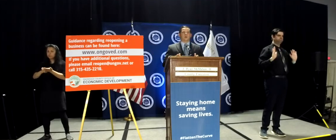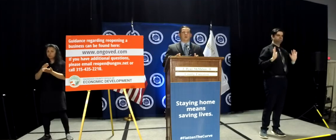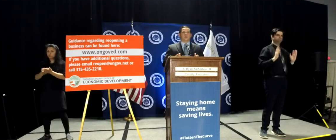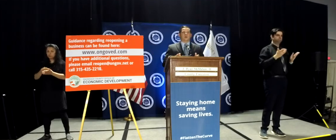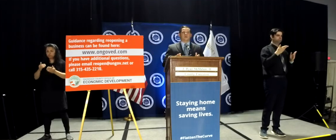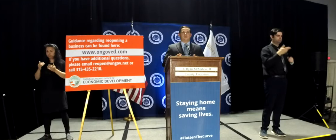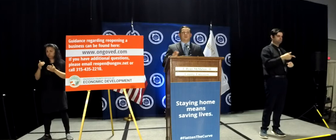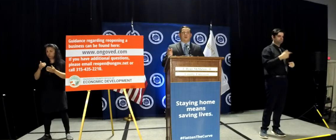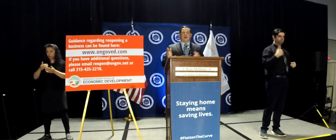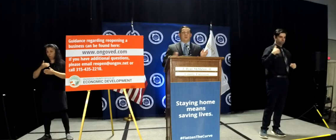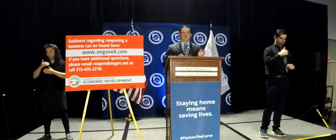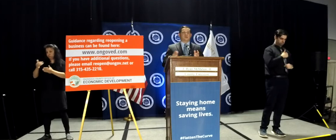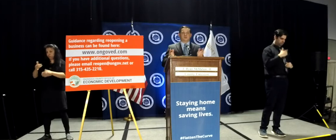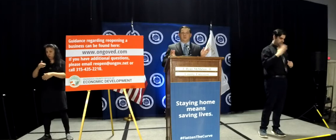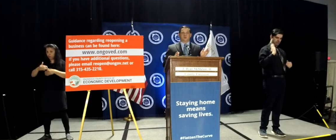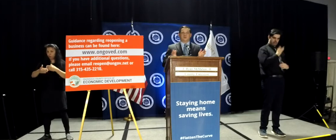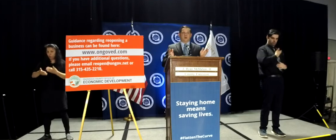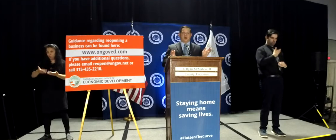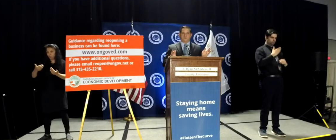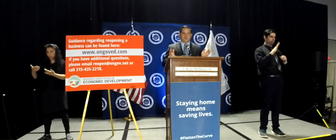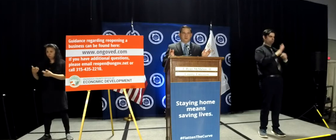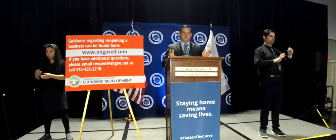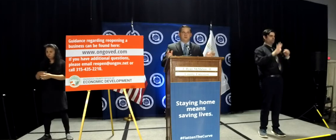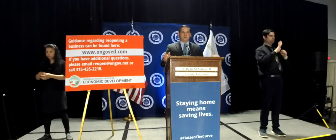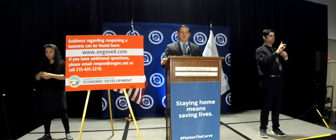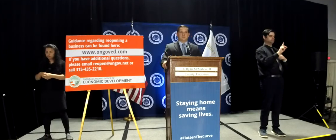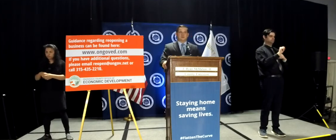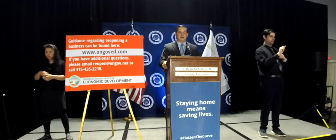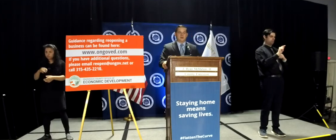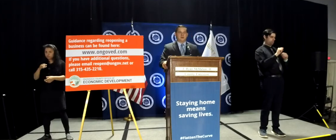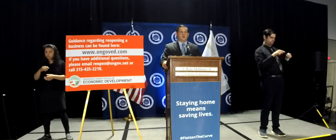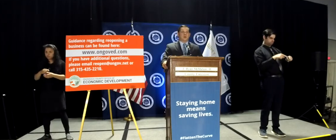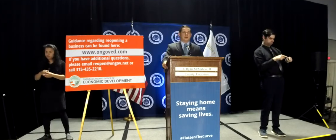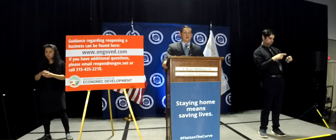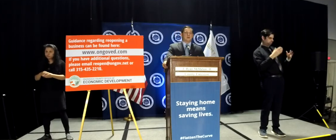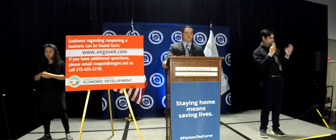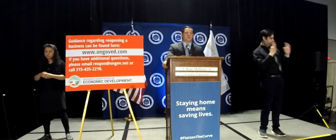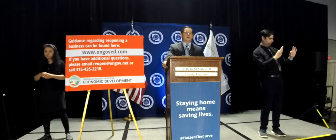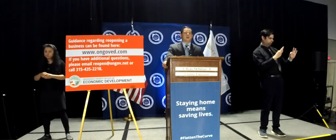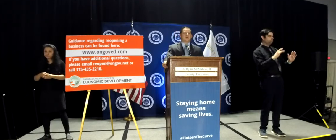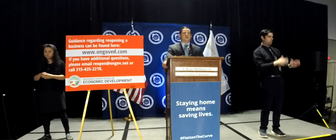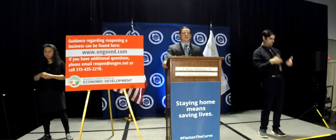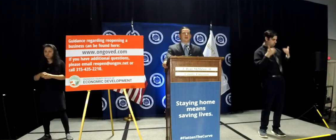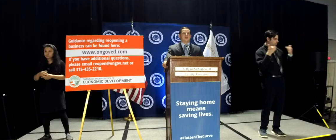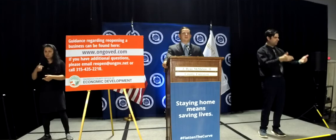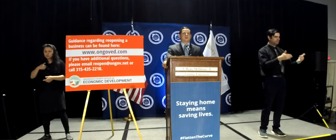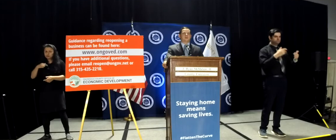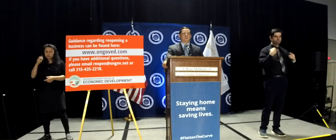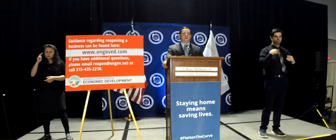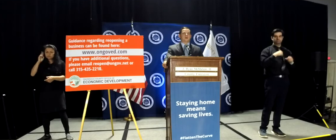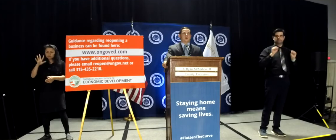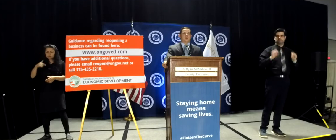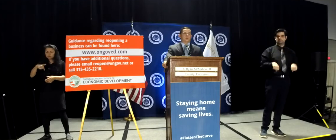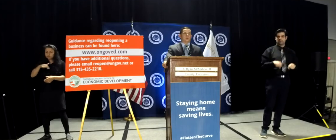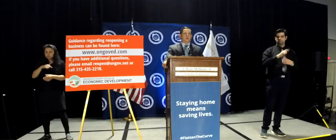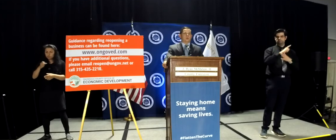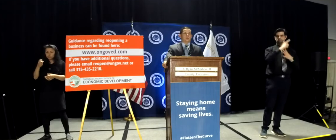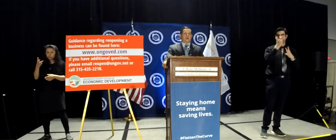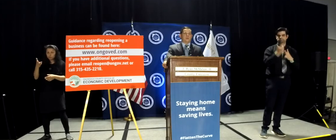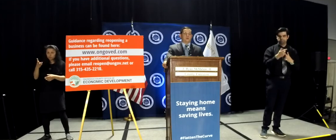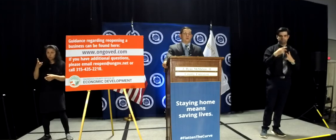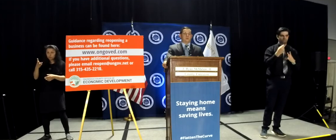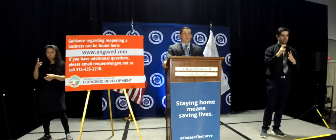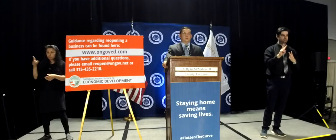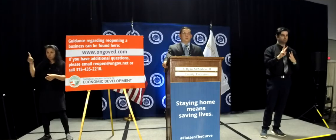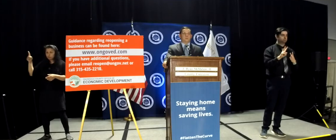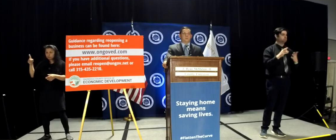were too far, our positions were too far off each other yesterday. What we didn't understand as leaders, we didn't know